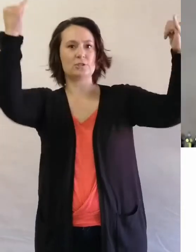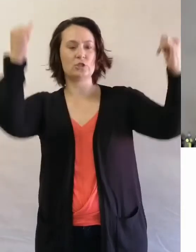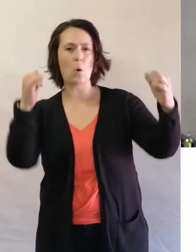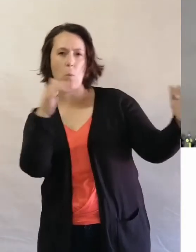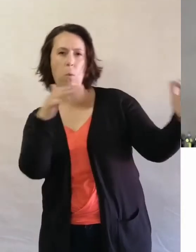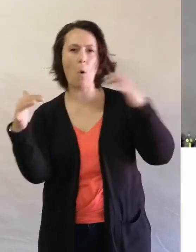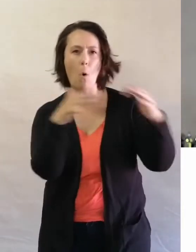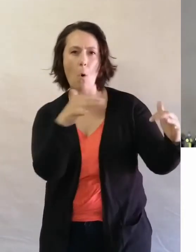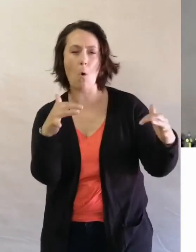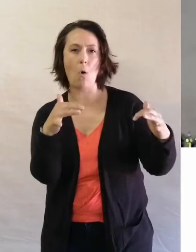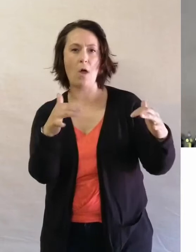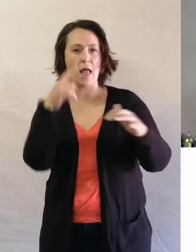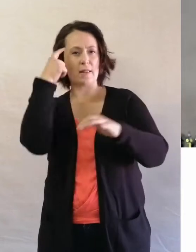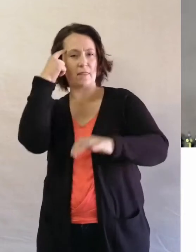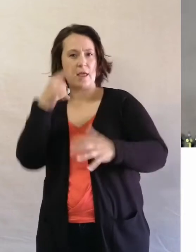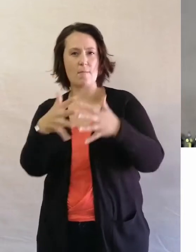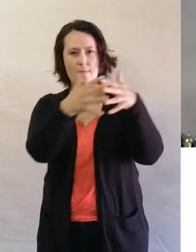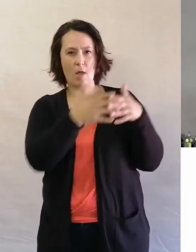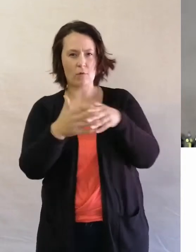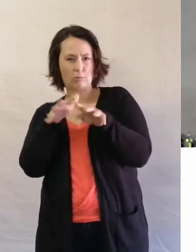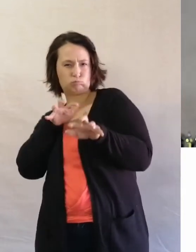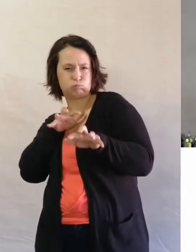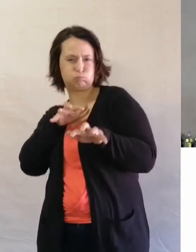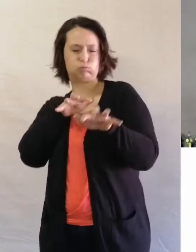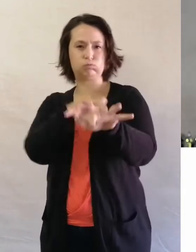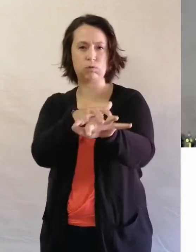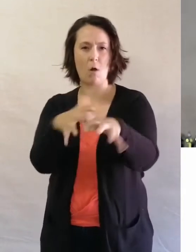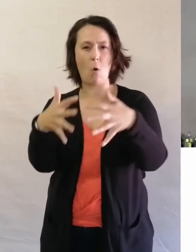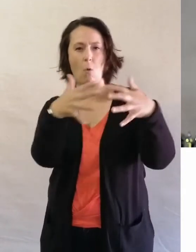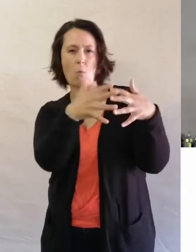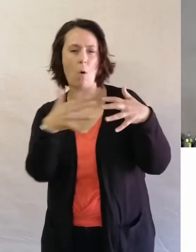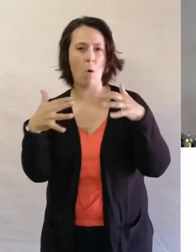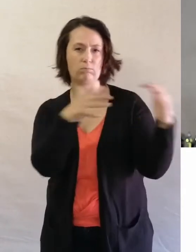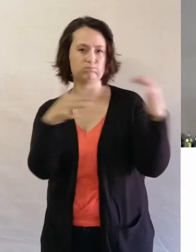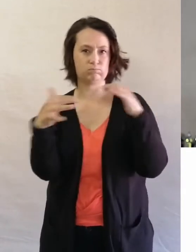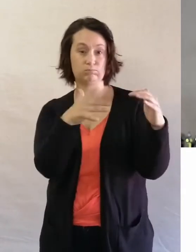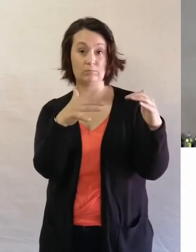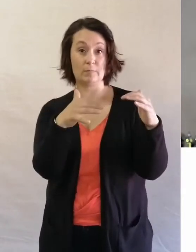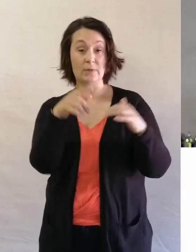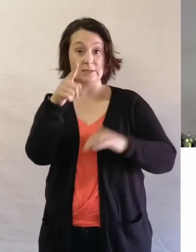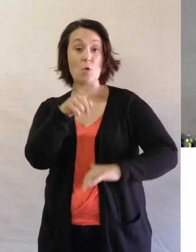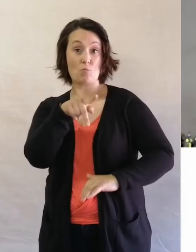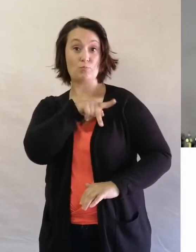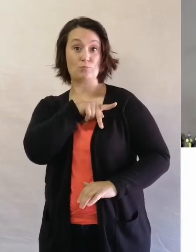a great America behind the wall. And it's led to an extraordinary presidency, no